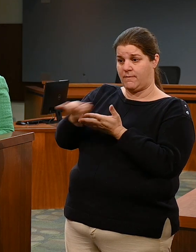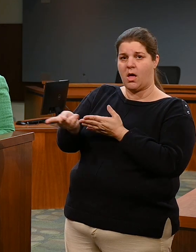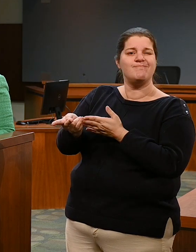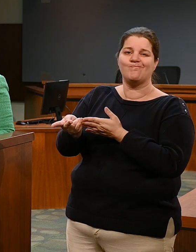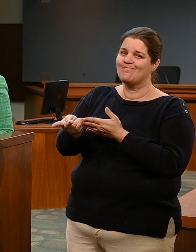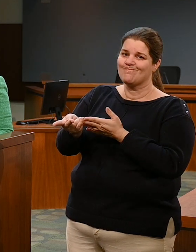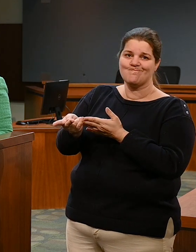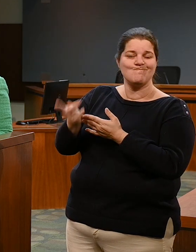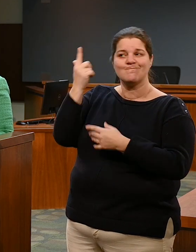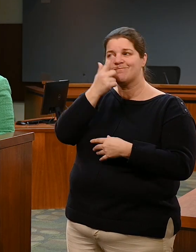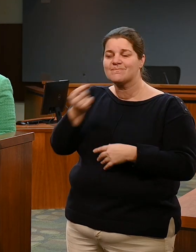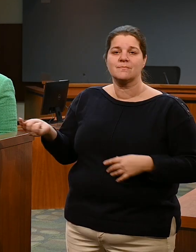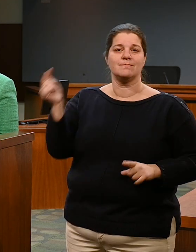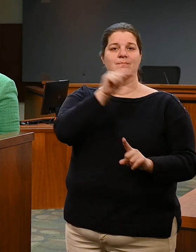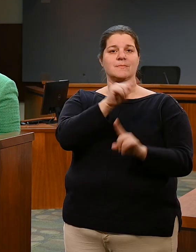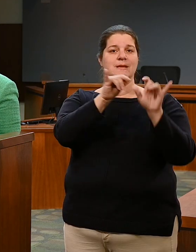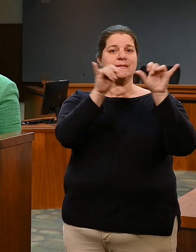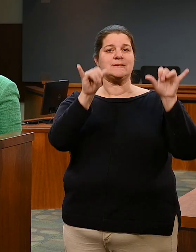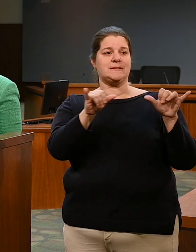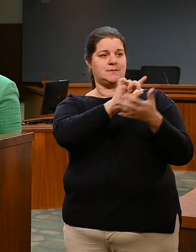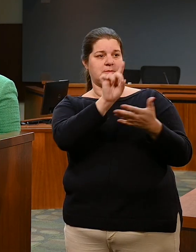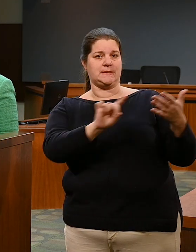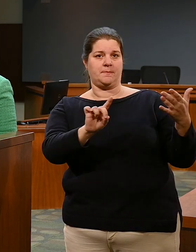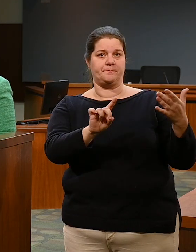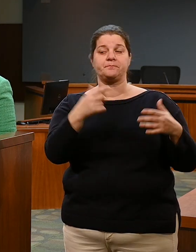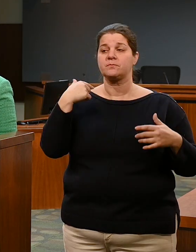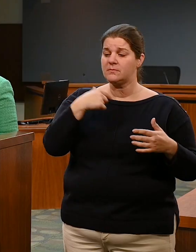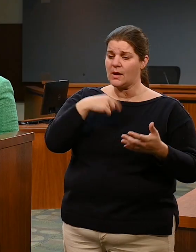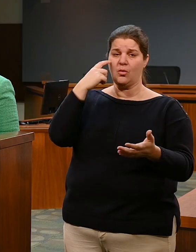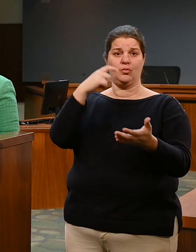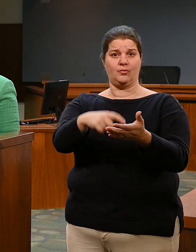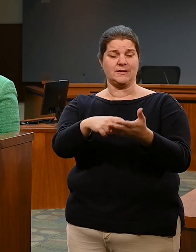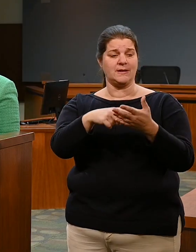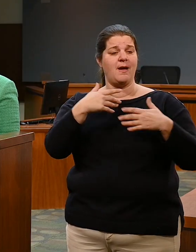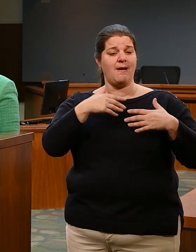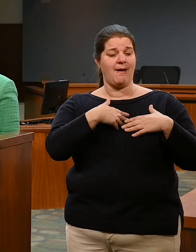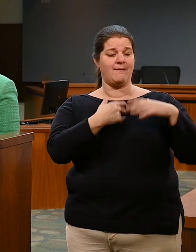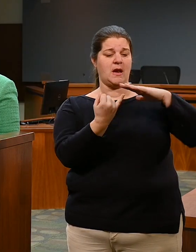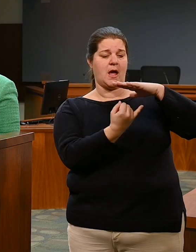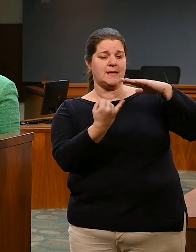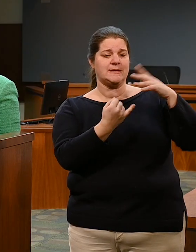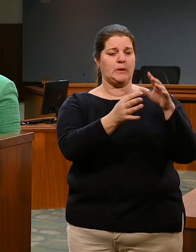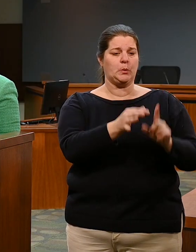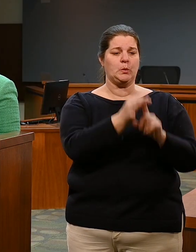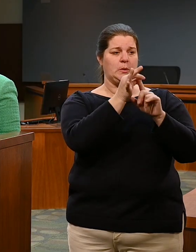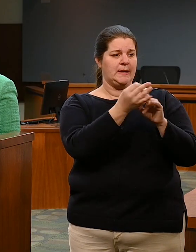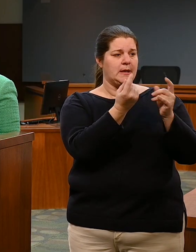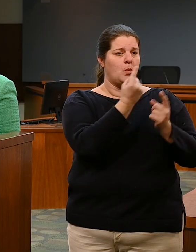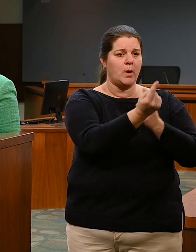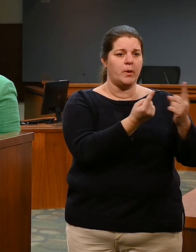design. As co-chairman, I witnessed the importance of shifting from isolated interventions to